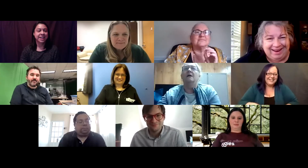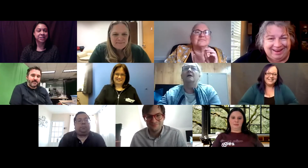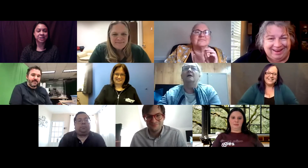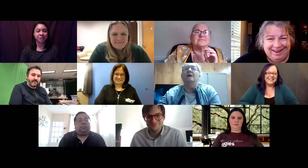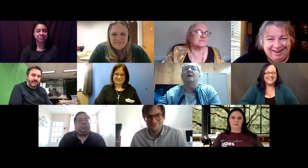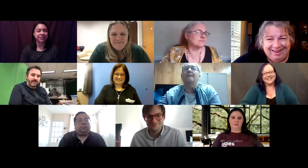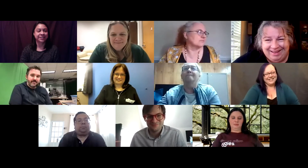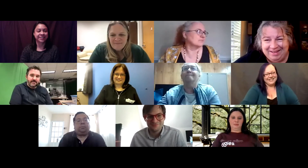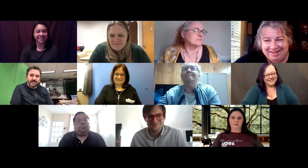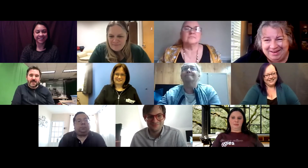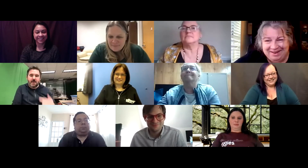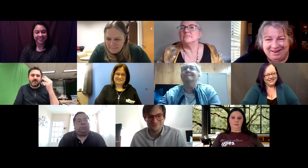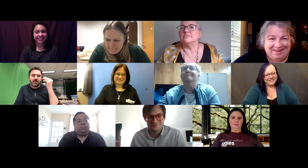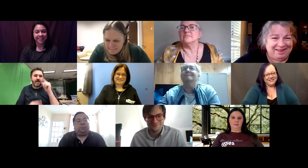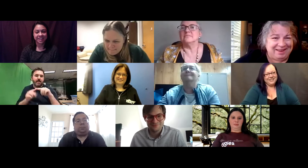Not an interpreter.